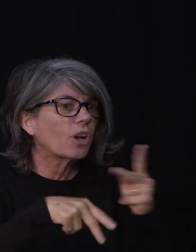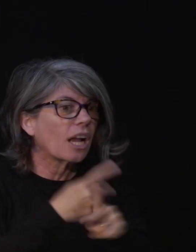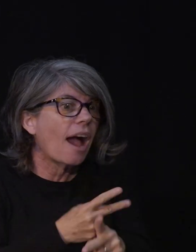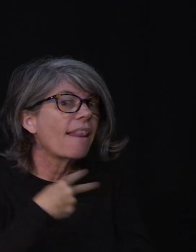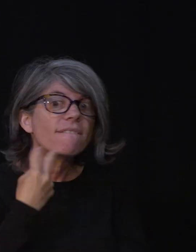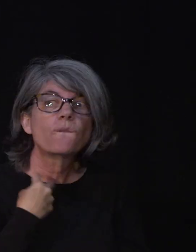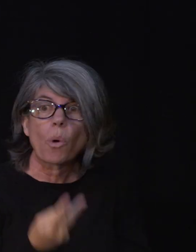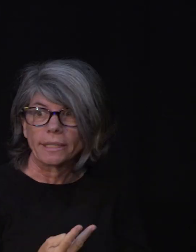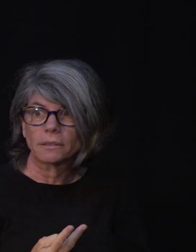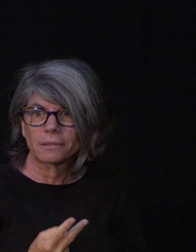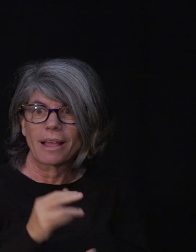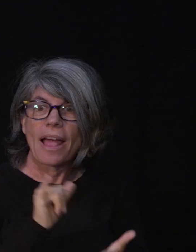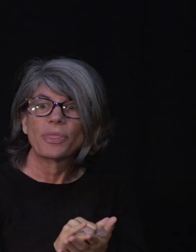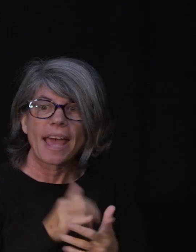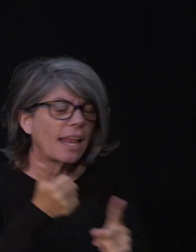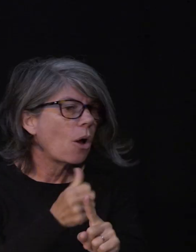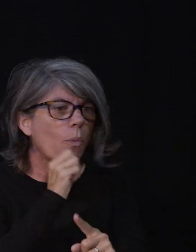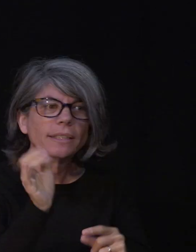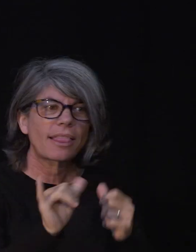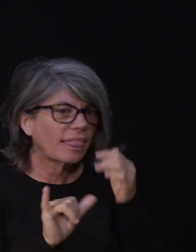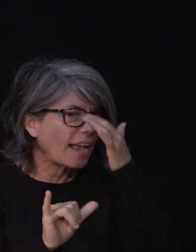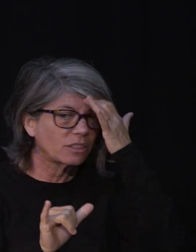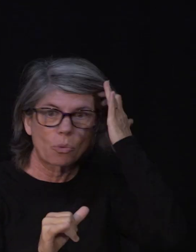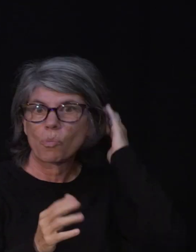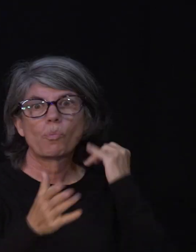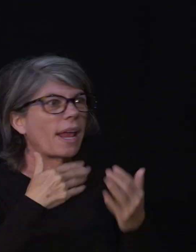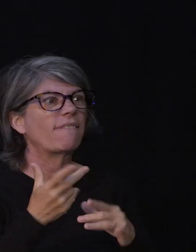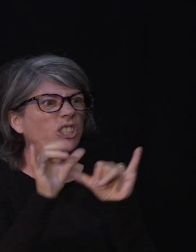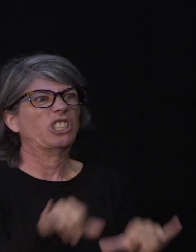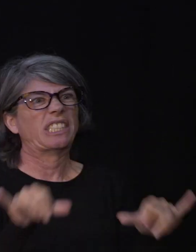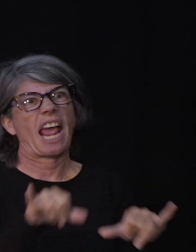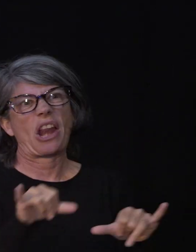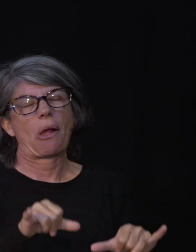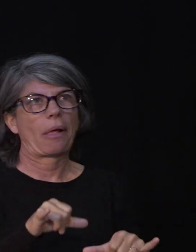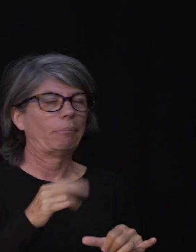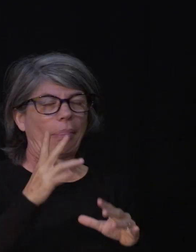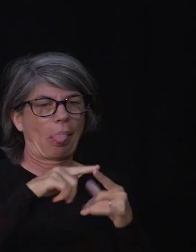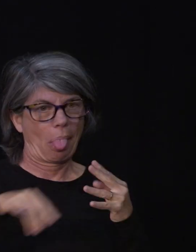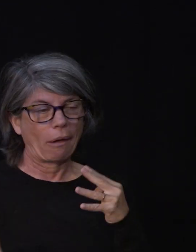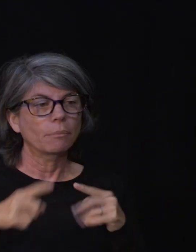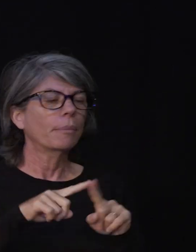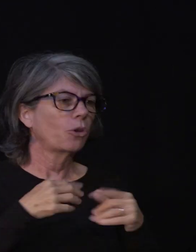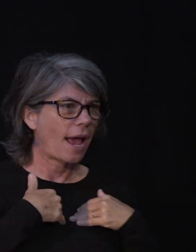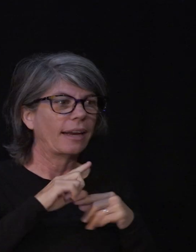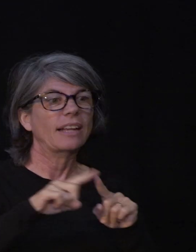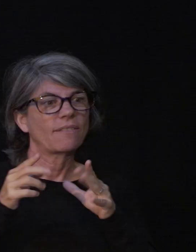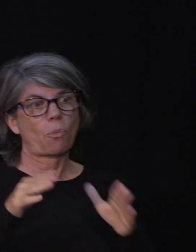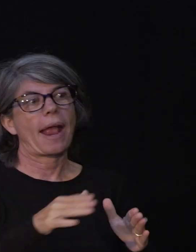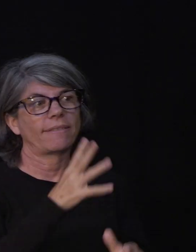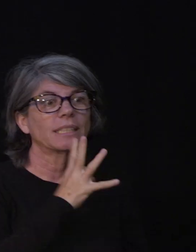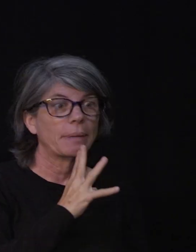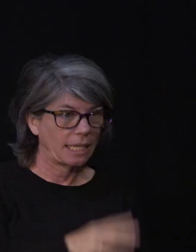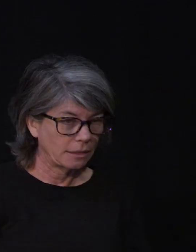of voice that wasn't like the whatever standard blah blah blah, but you had a different way of